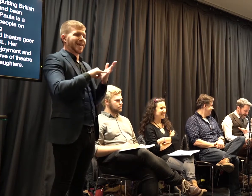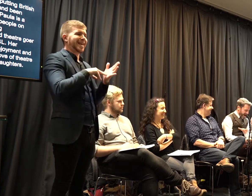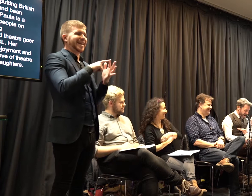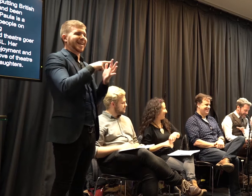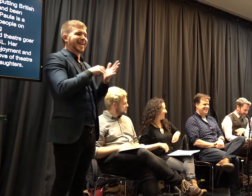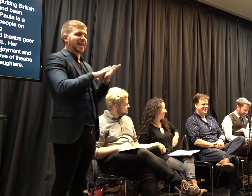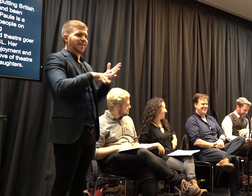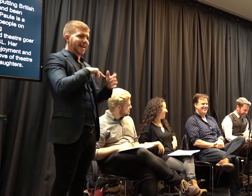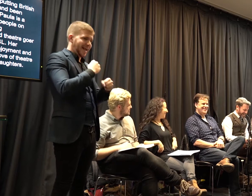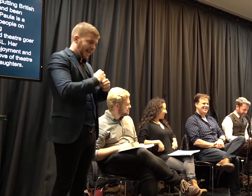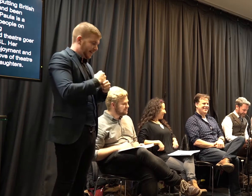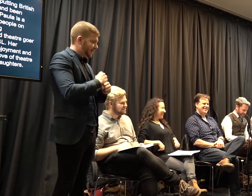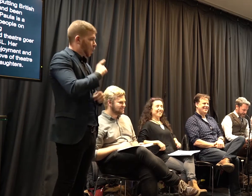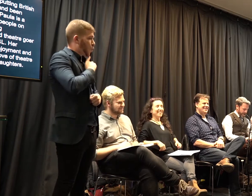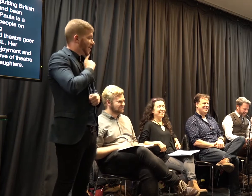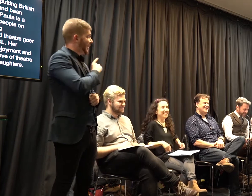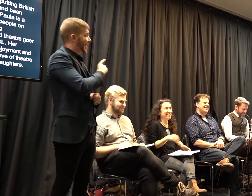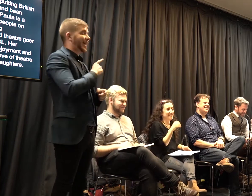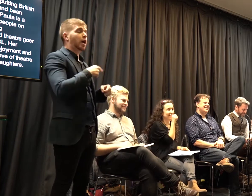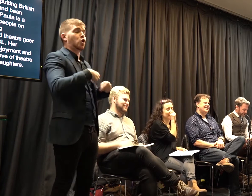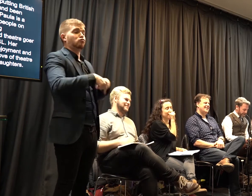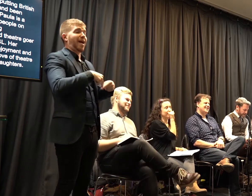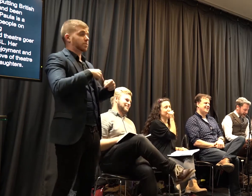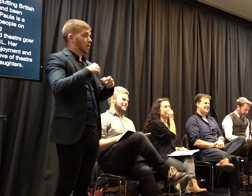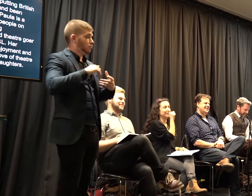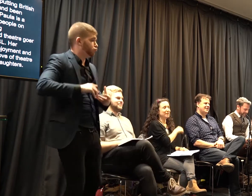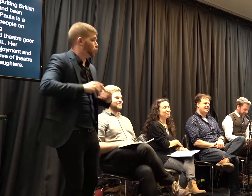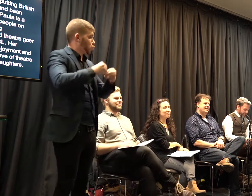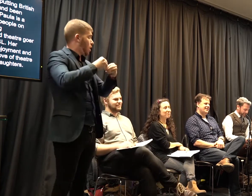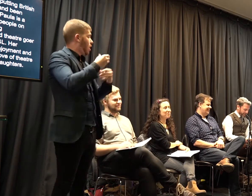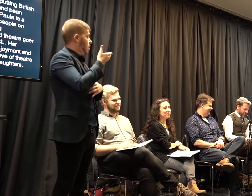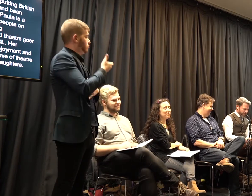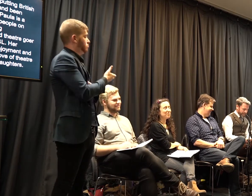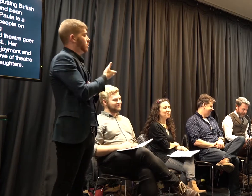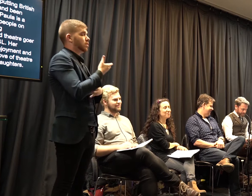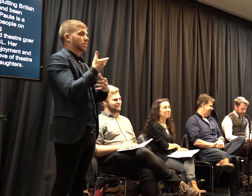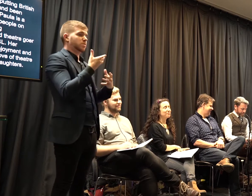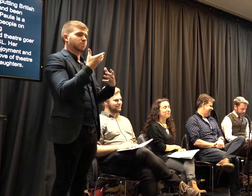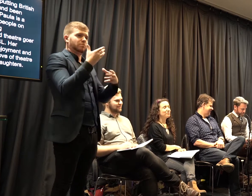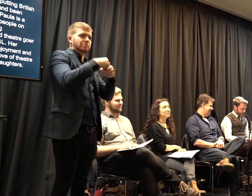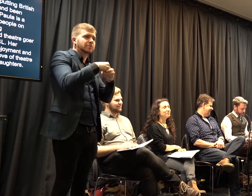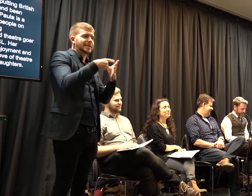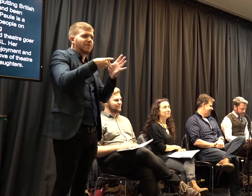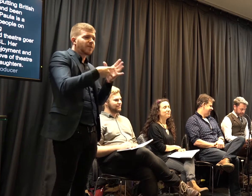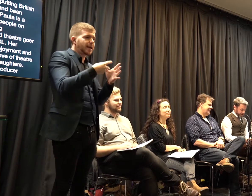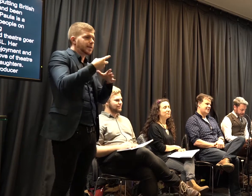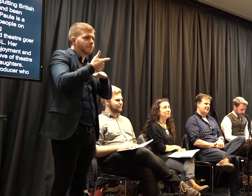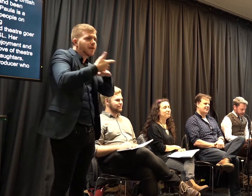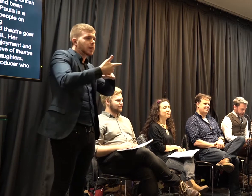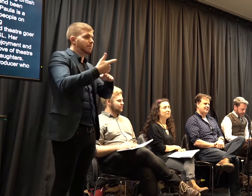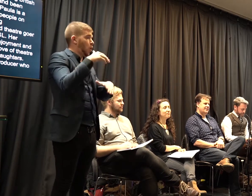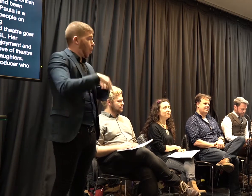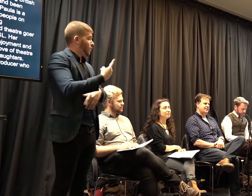apologies. Louis is a director-producer who... It's just written in the wrong order. Director-producer who has worked in television and film for over 20